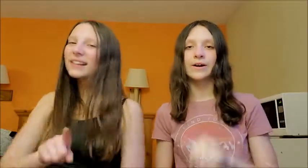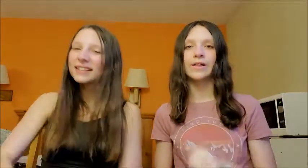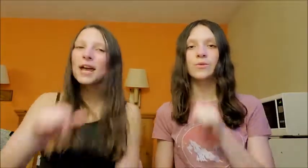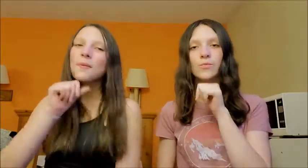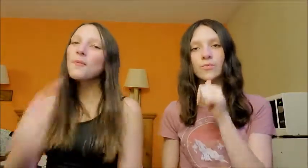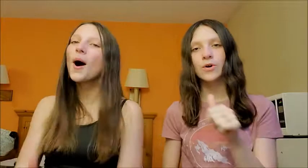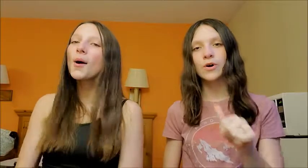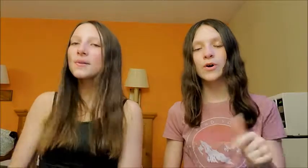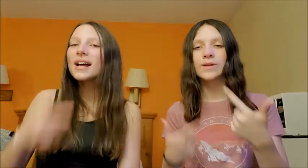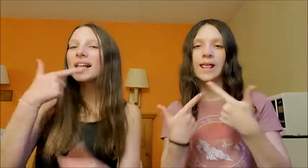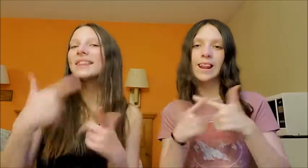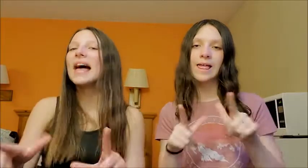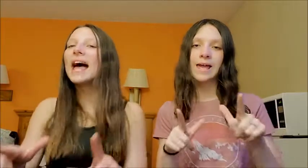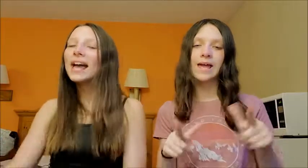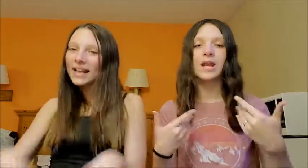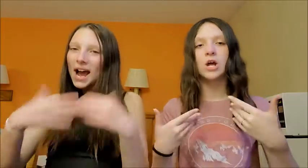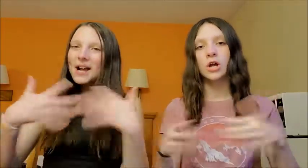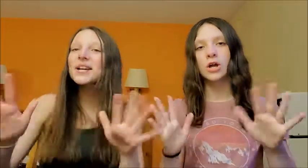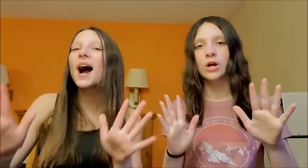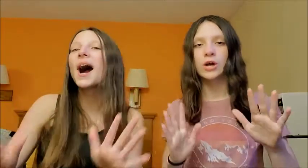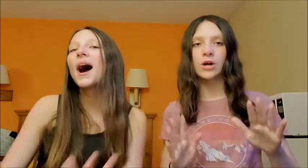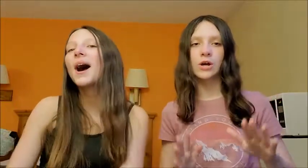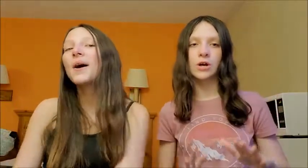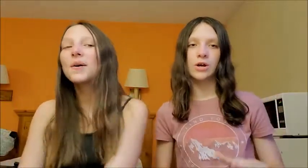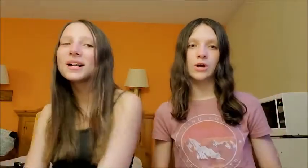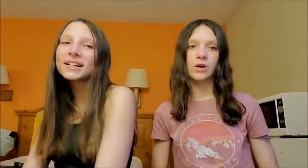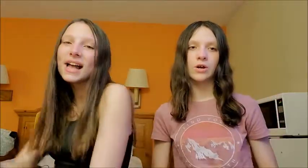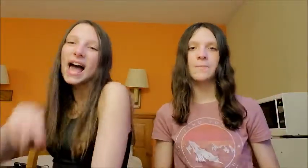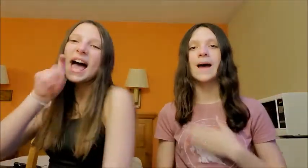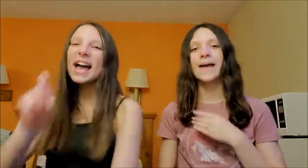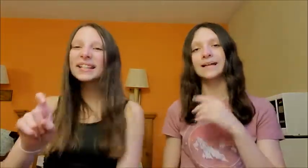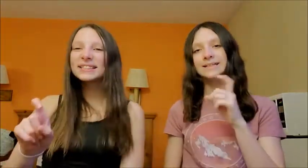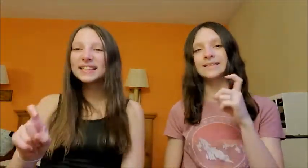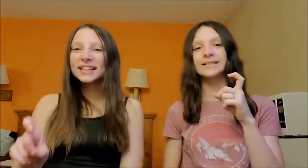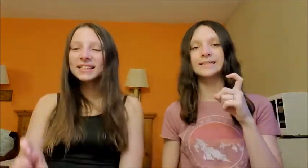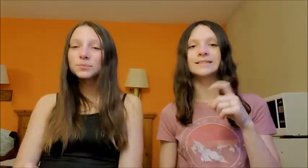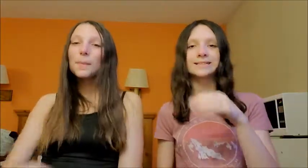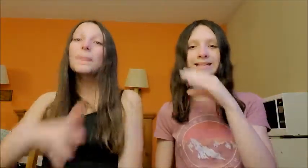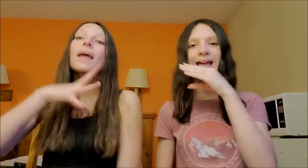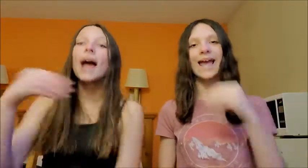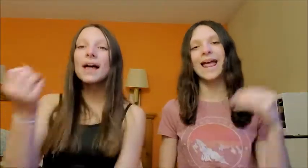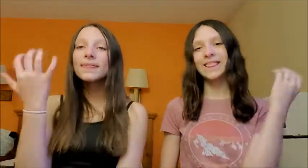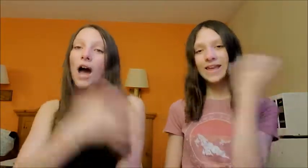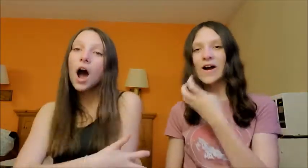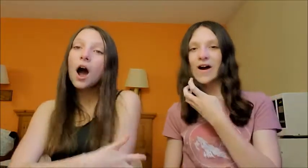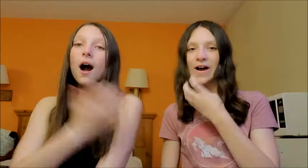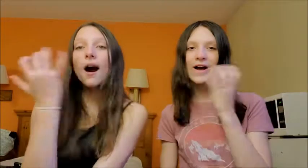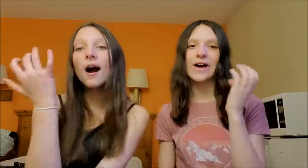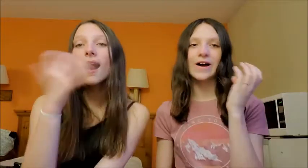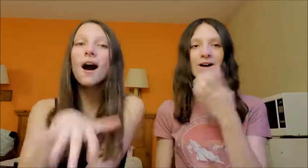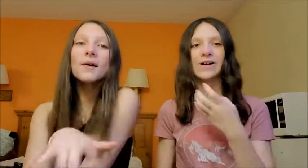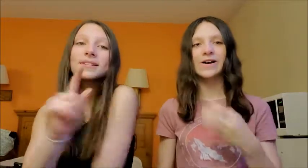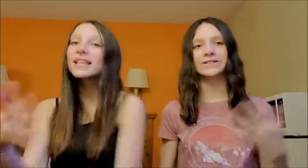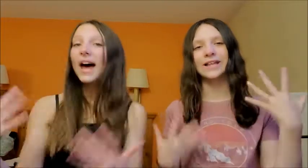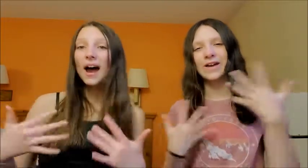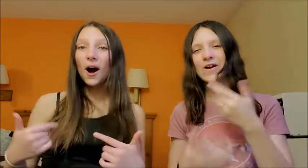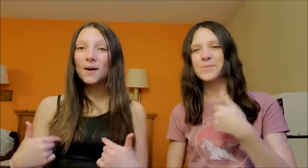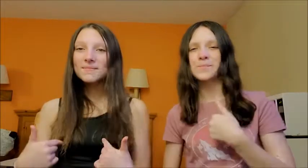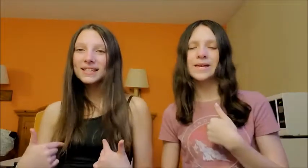they won't let go My exes and yours, they haunt